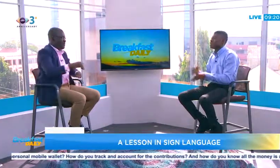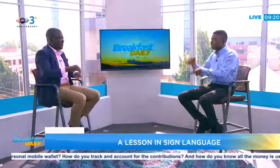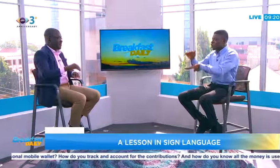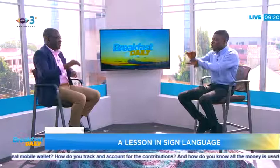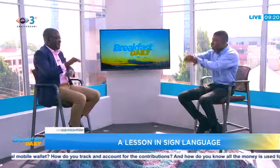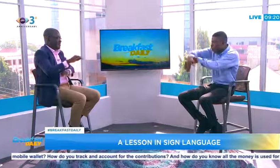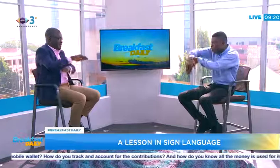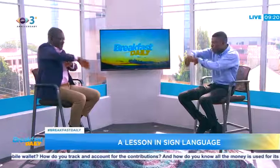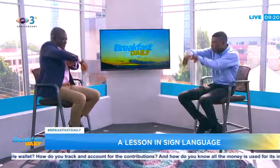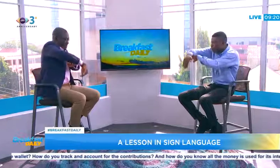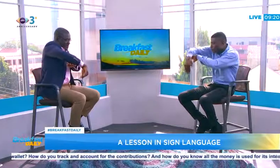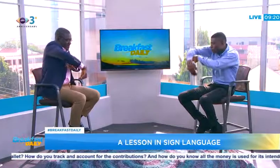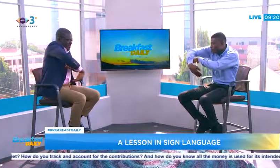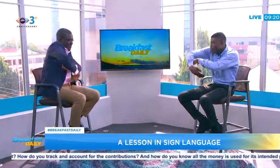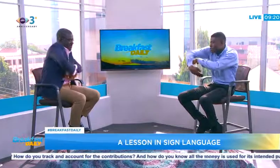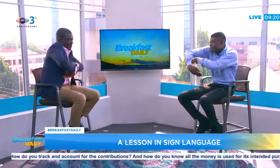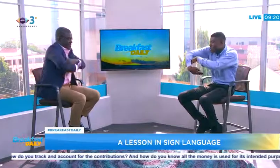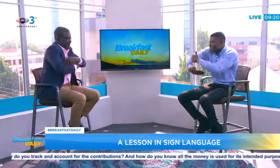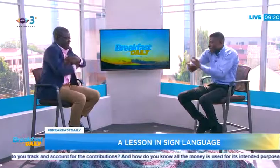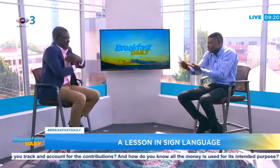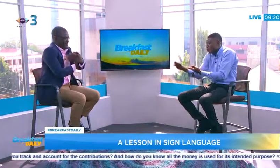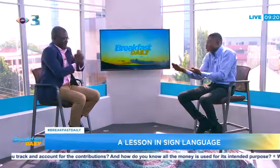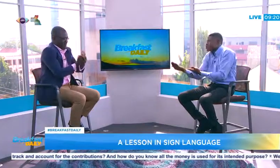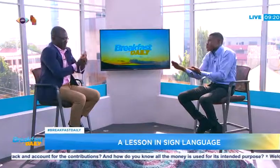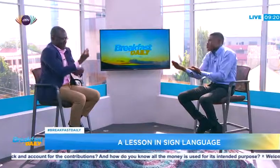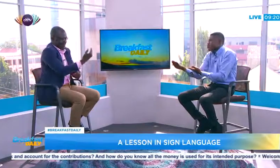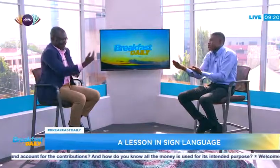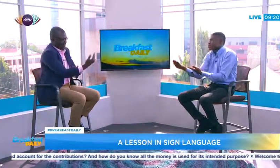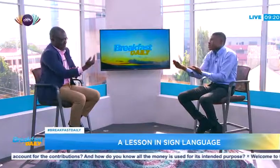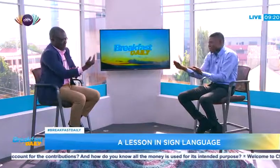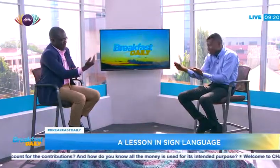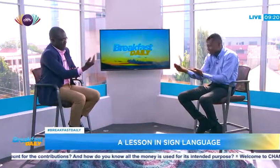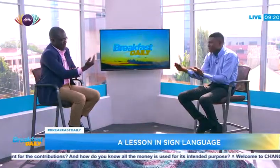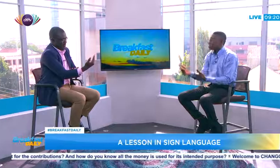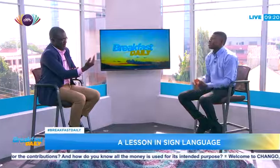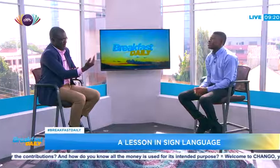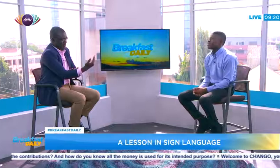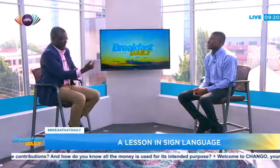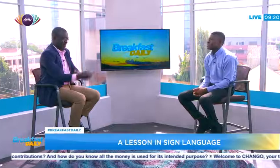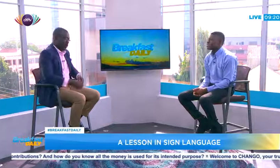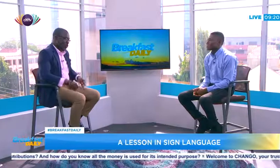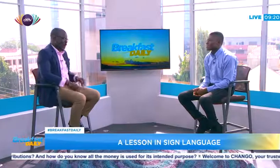then all night. So from evening to the morning. Yeah. Wow.